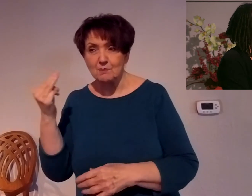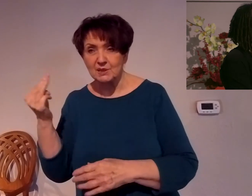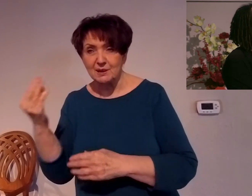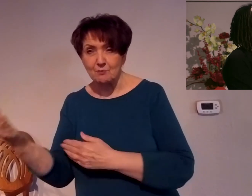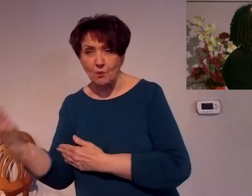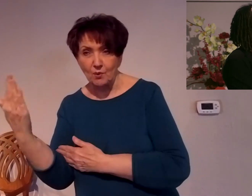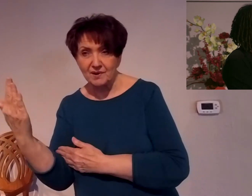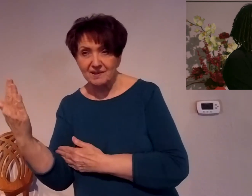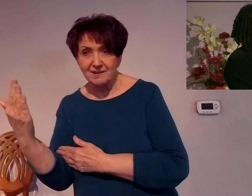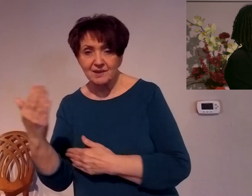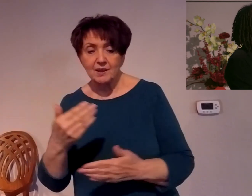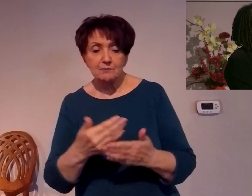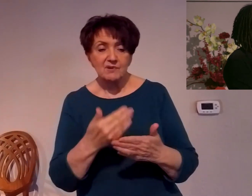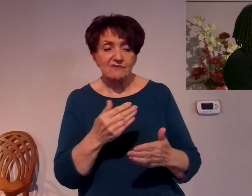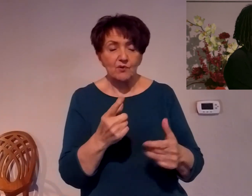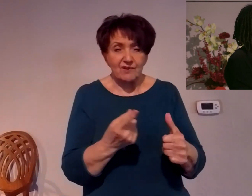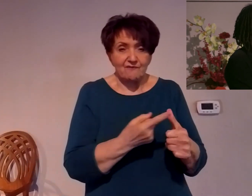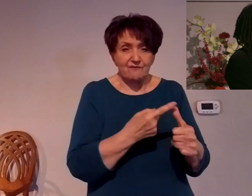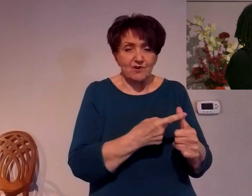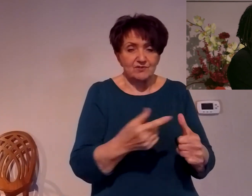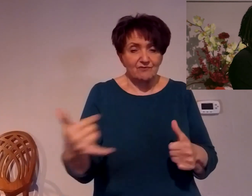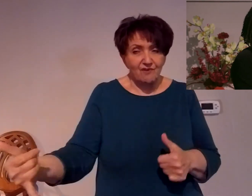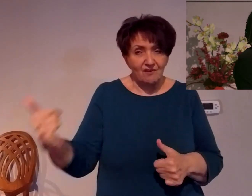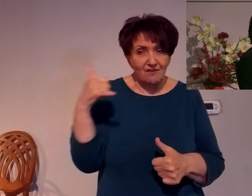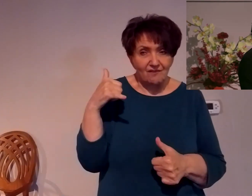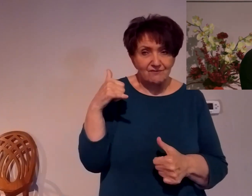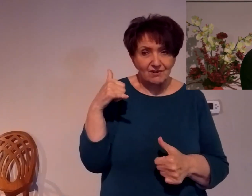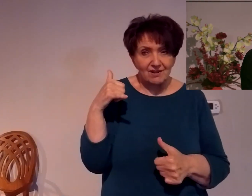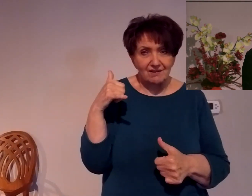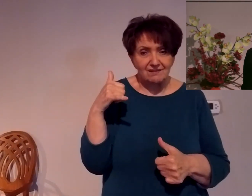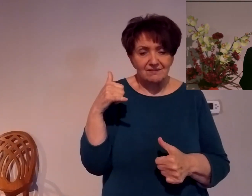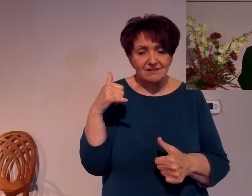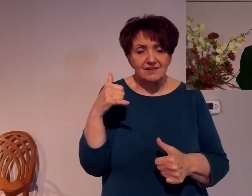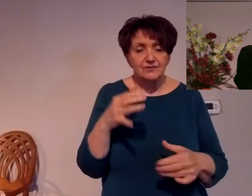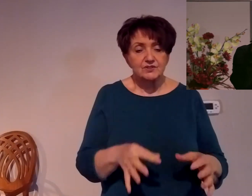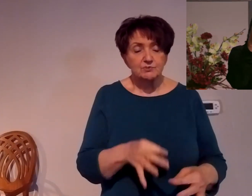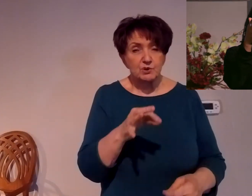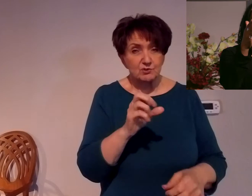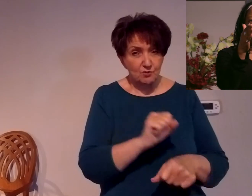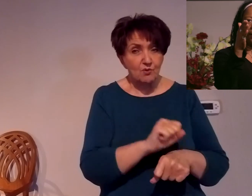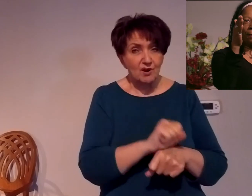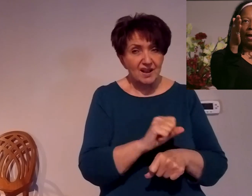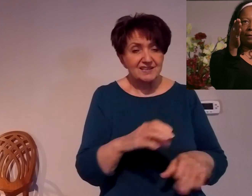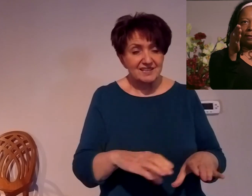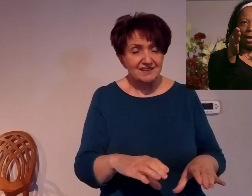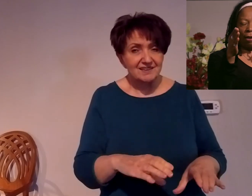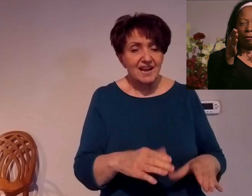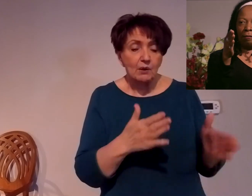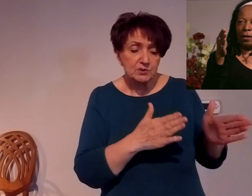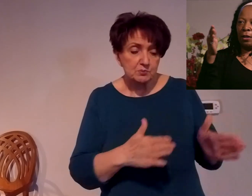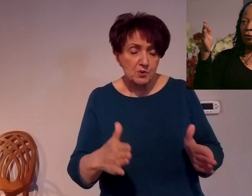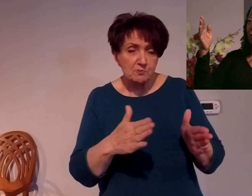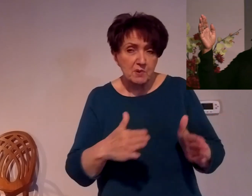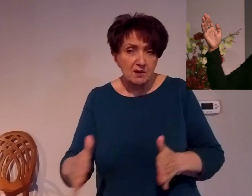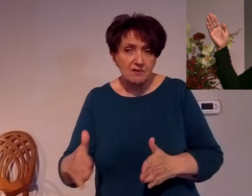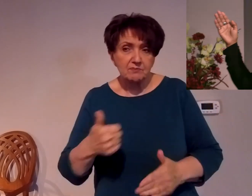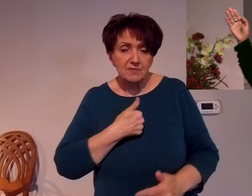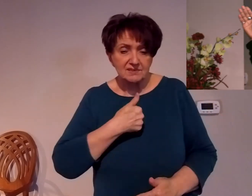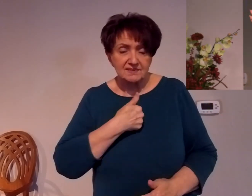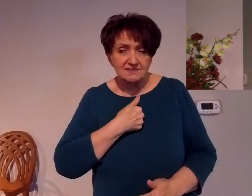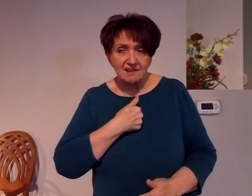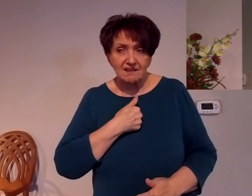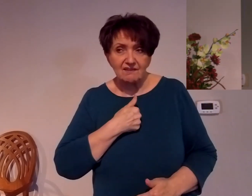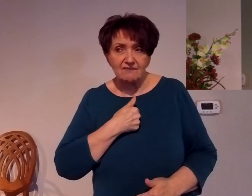the first call from the first radio station, I was preparing myself to be